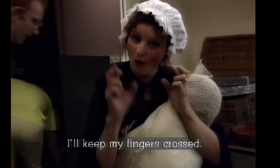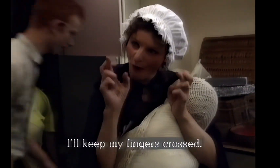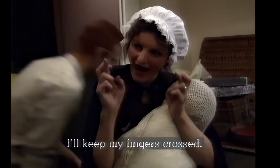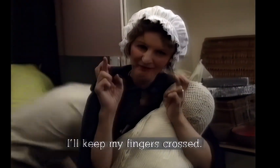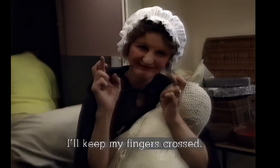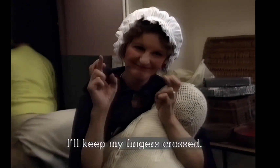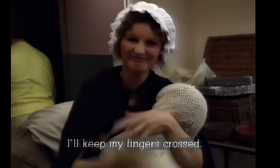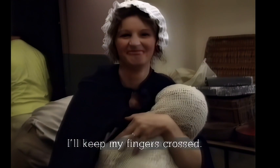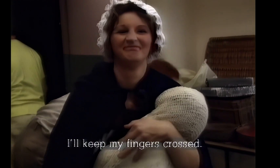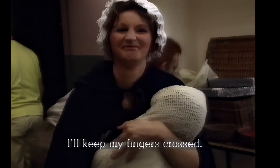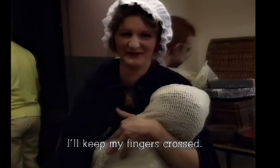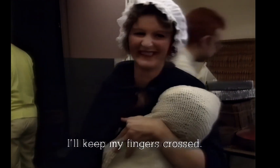my fingers crossed.